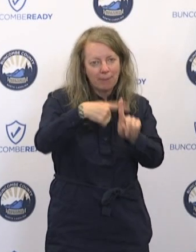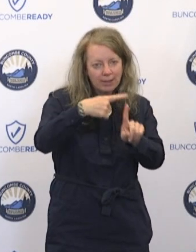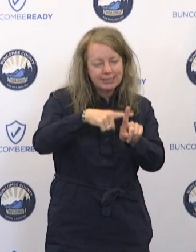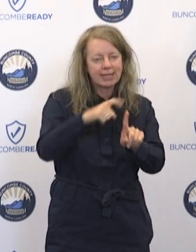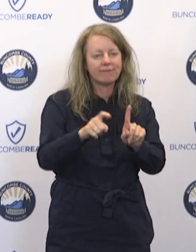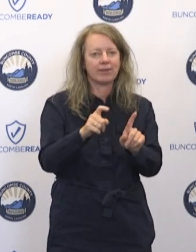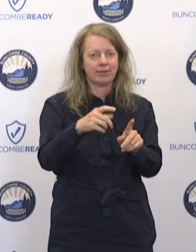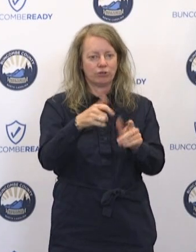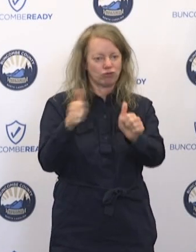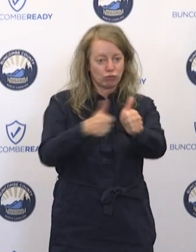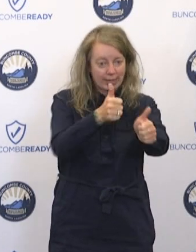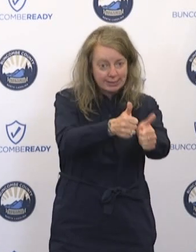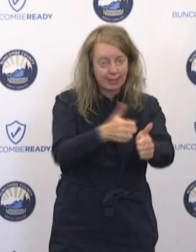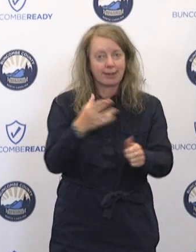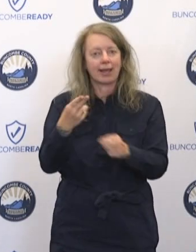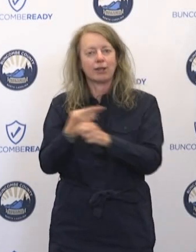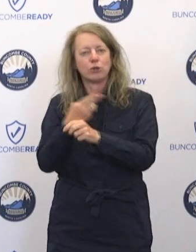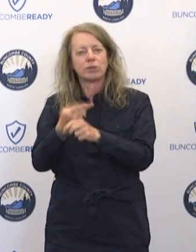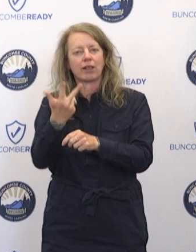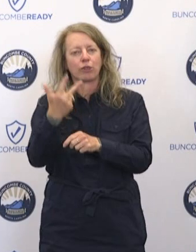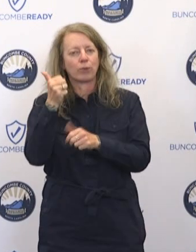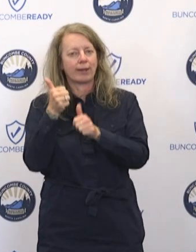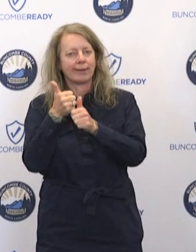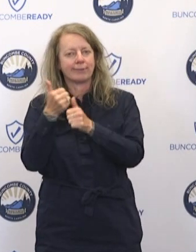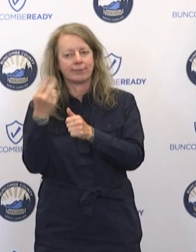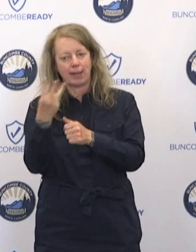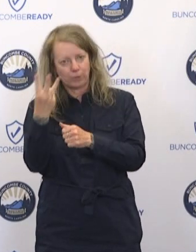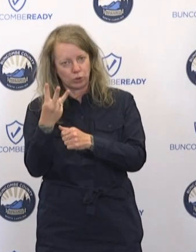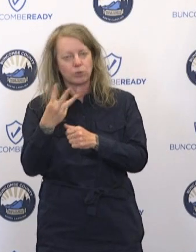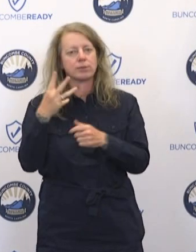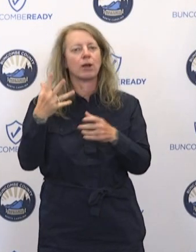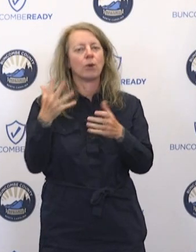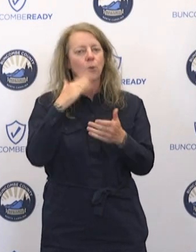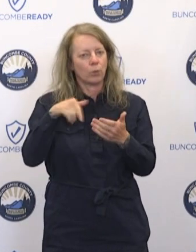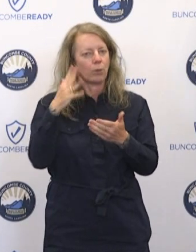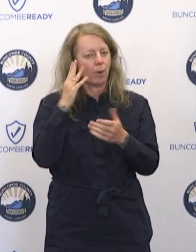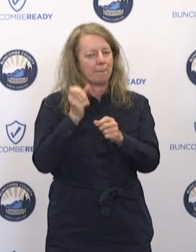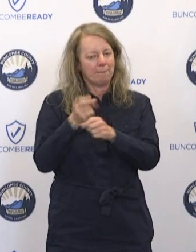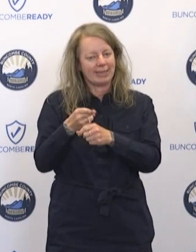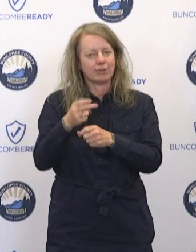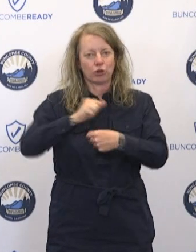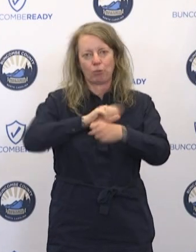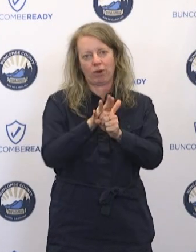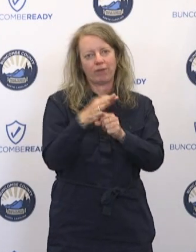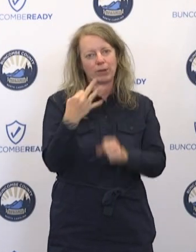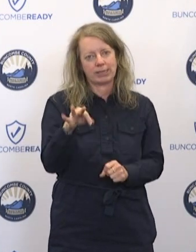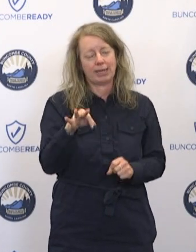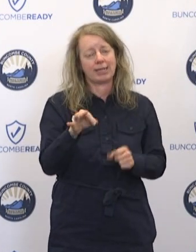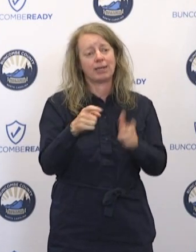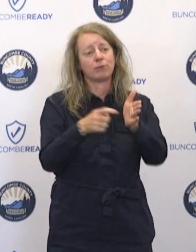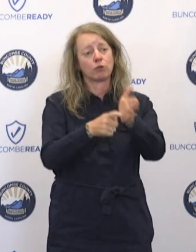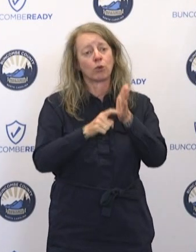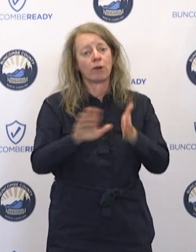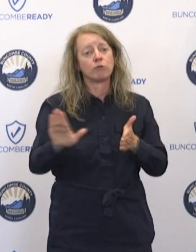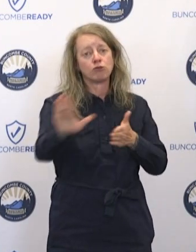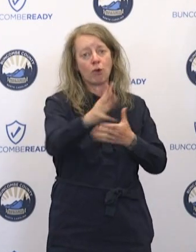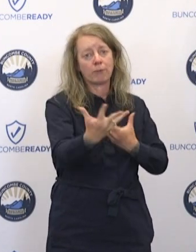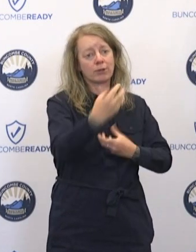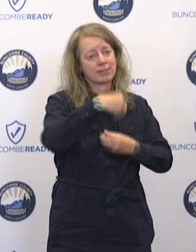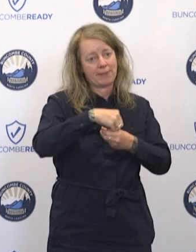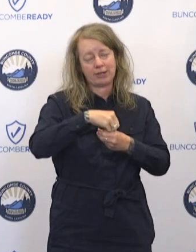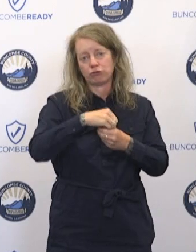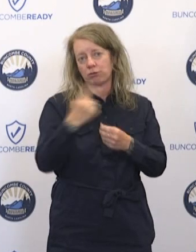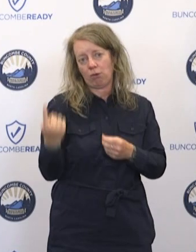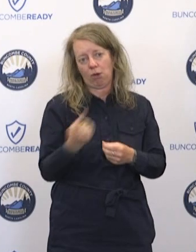winning combination in the fight against COVID-19, and it requires your participation at every step. Please do